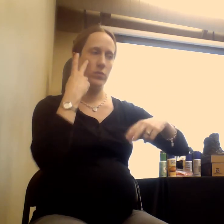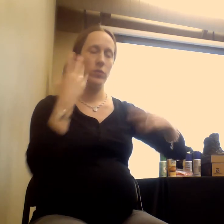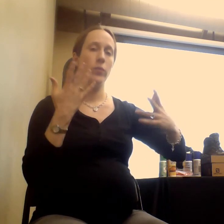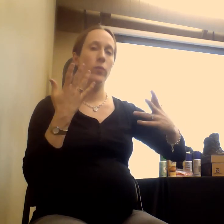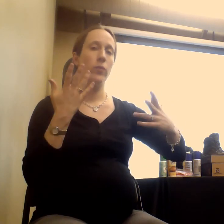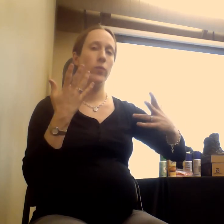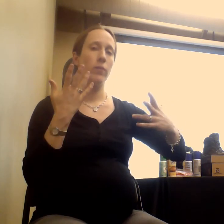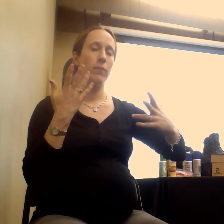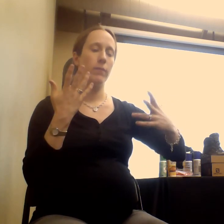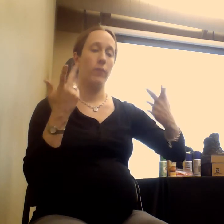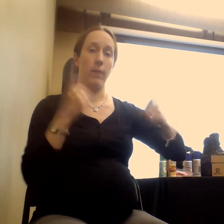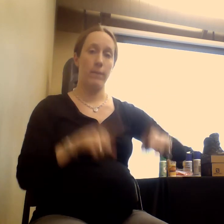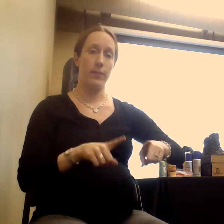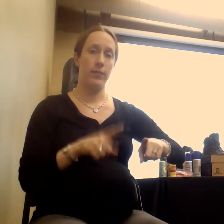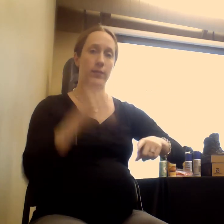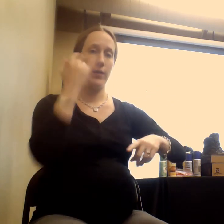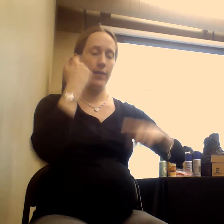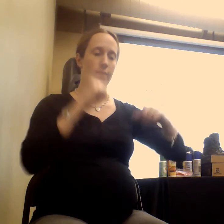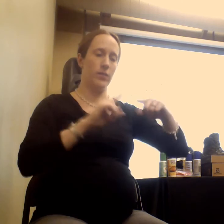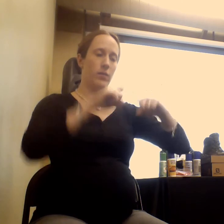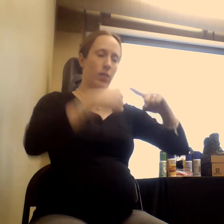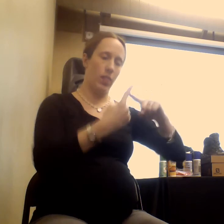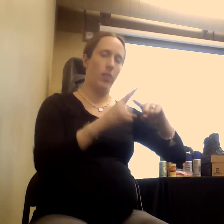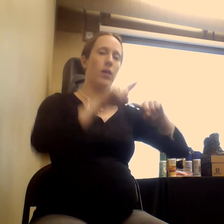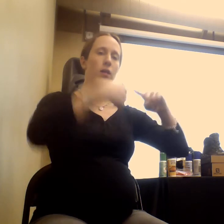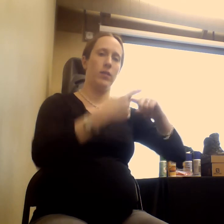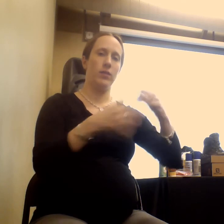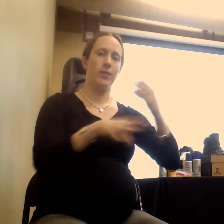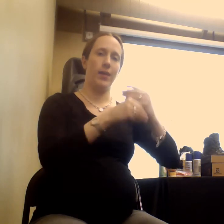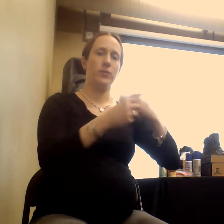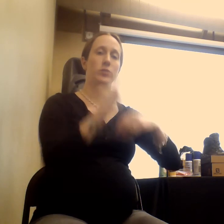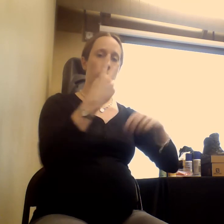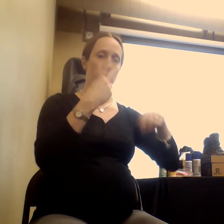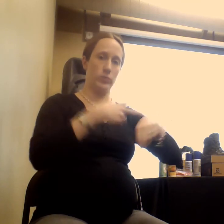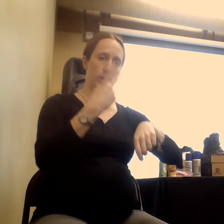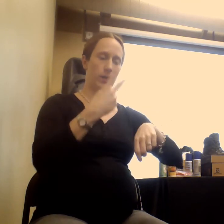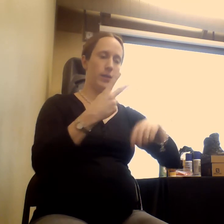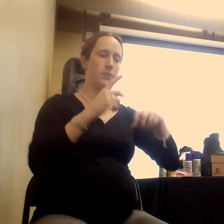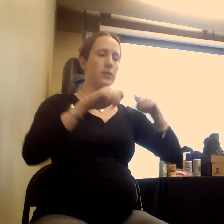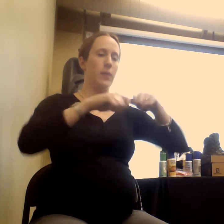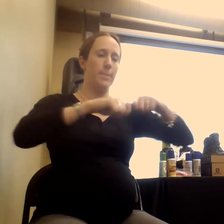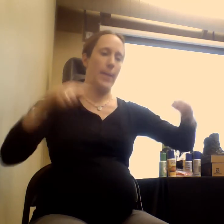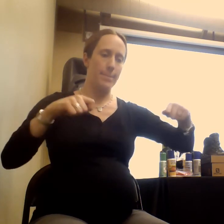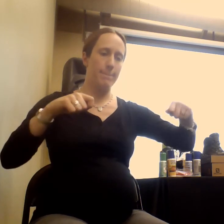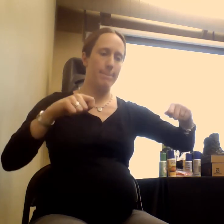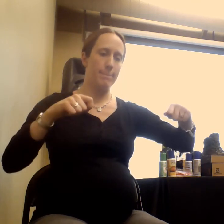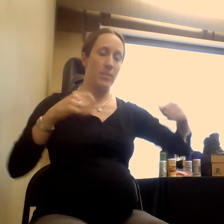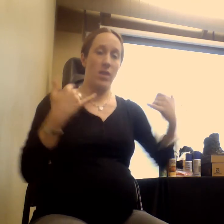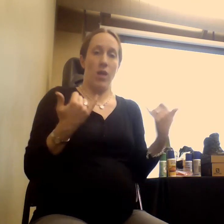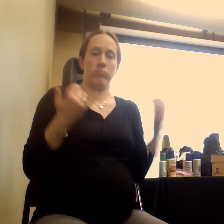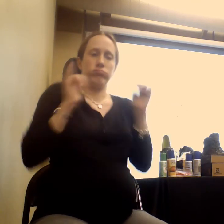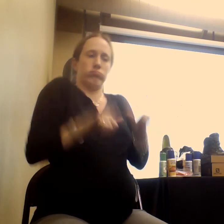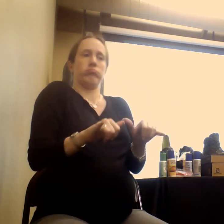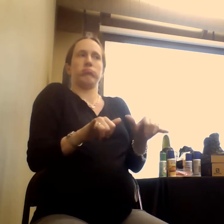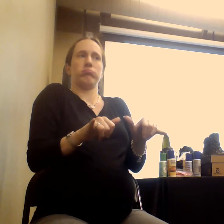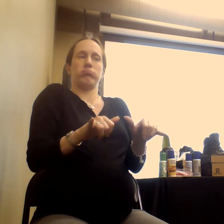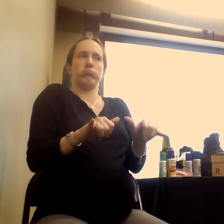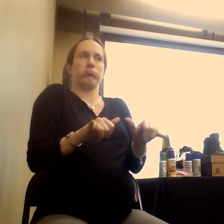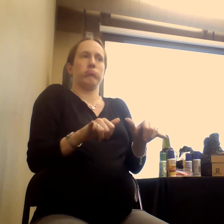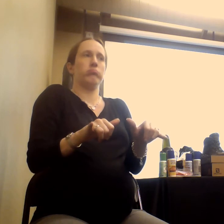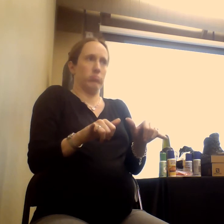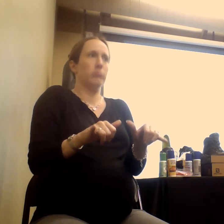it stays. Doesn't move. So I've just isolated the bottom part of my foot with the top part. Go ahead and try to do.